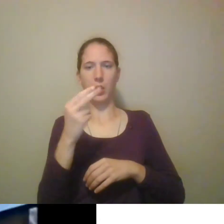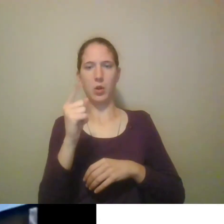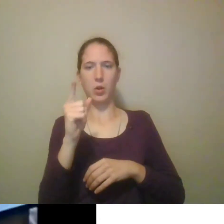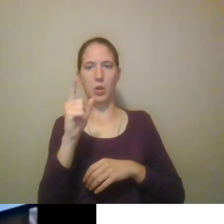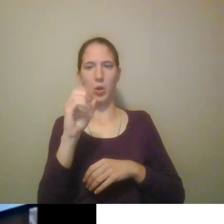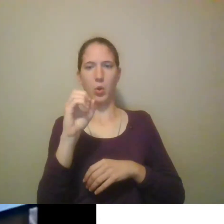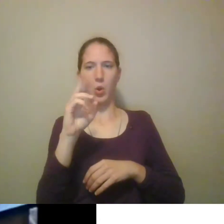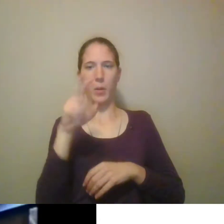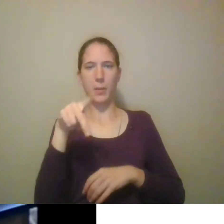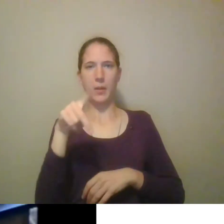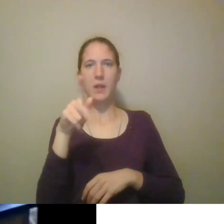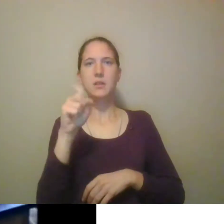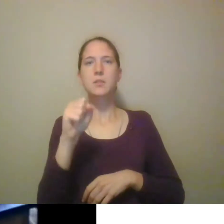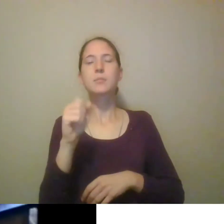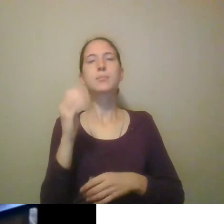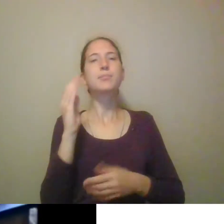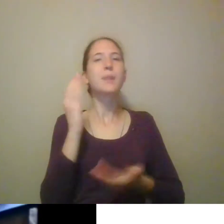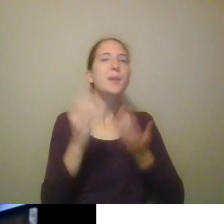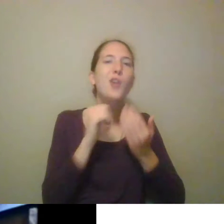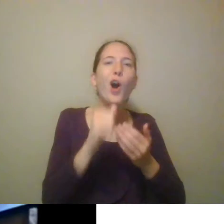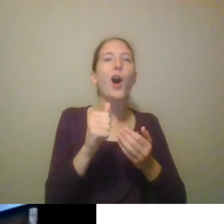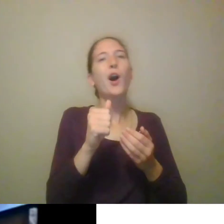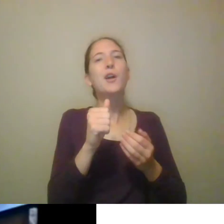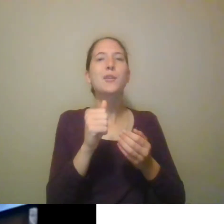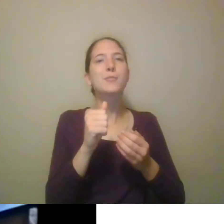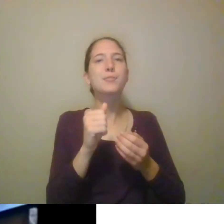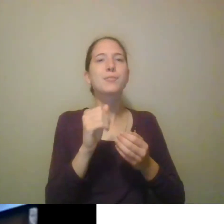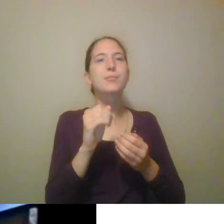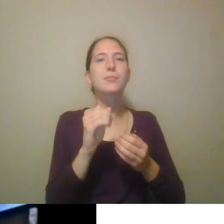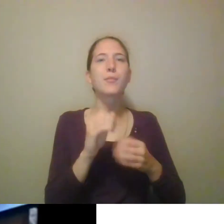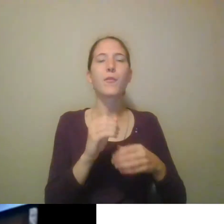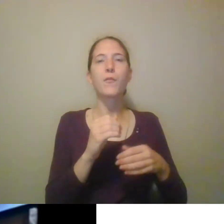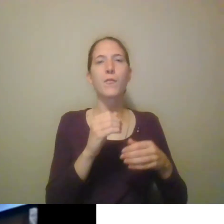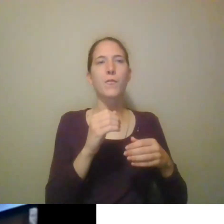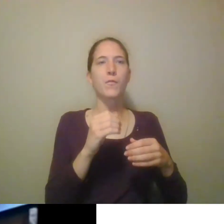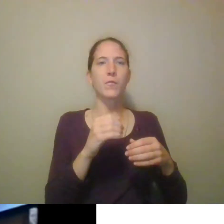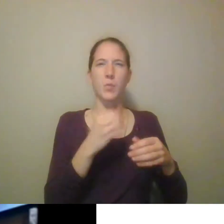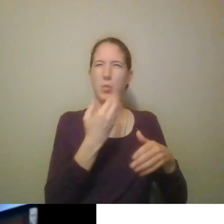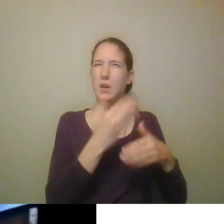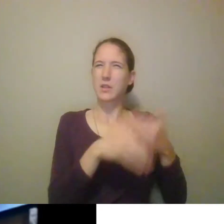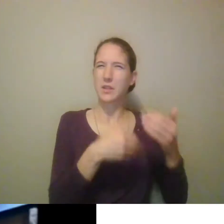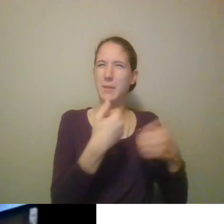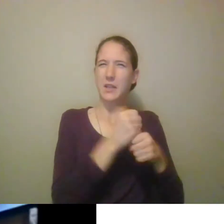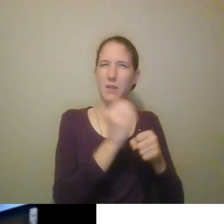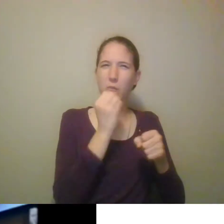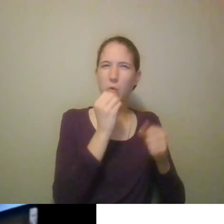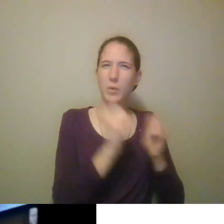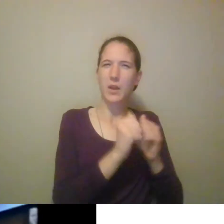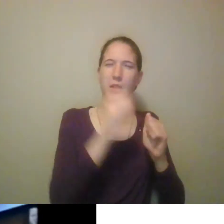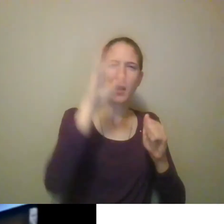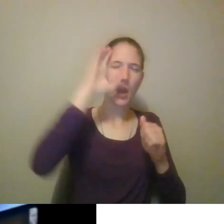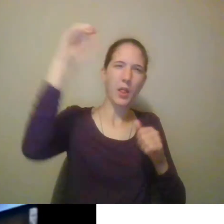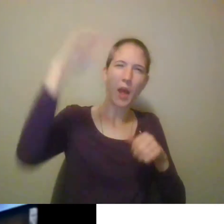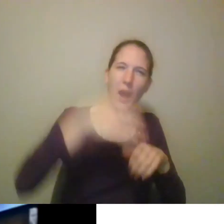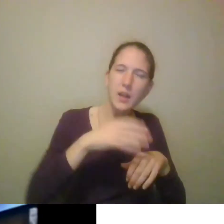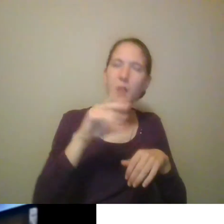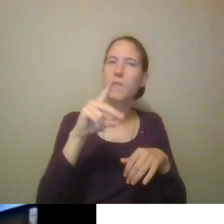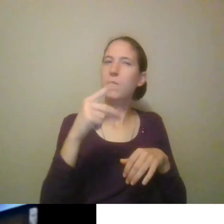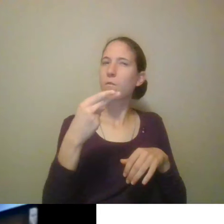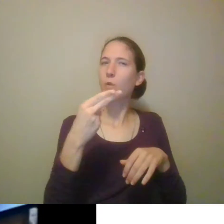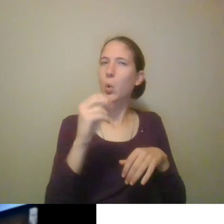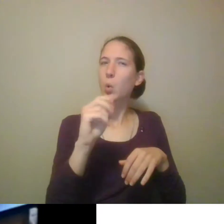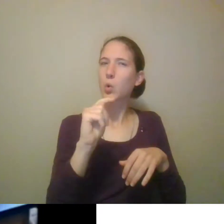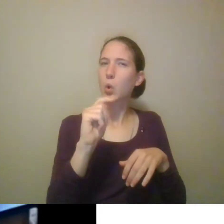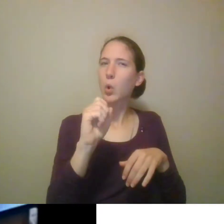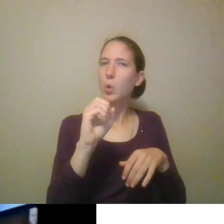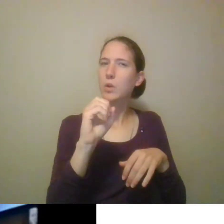rest perhaps, but chloroplast would be included. But would, like the... These guys? Yeah. No. Okay. What about the stuff we read in the book on our